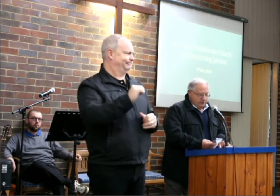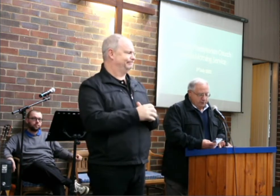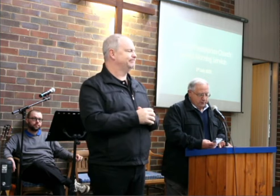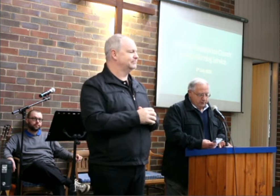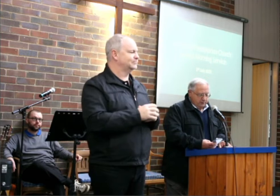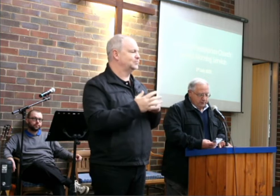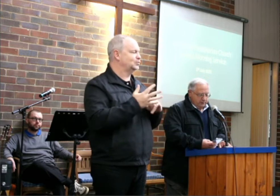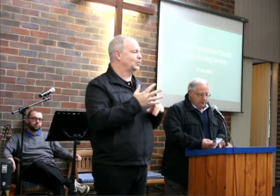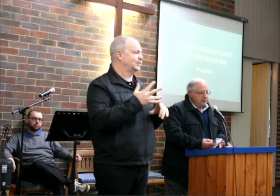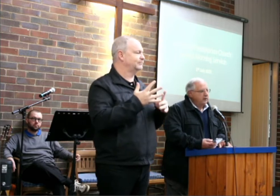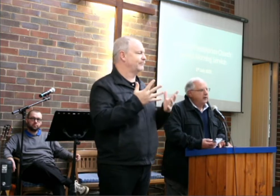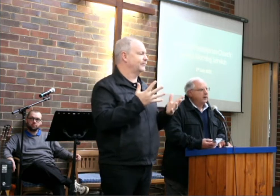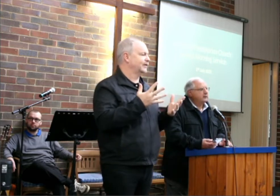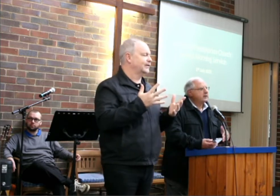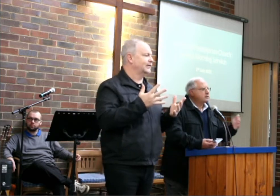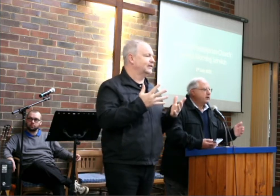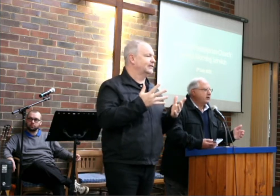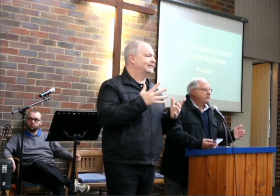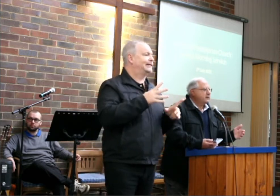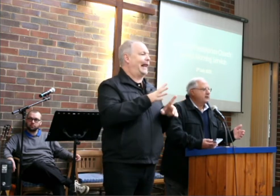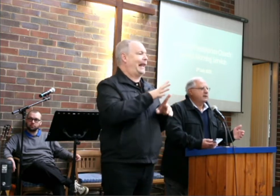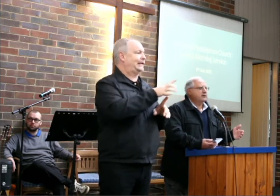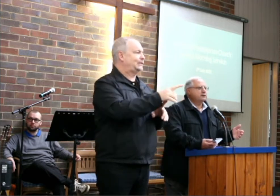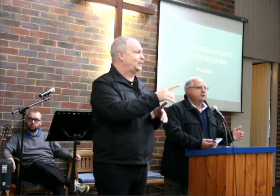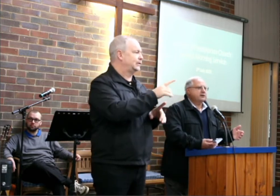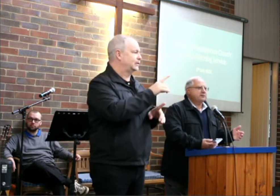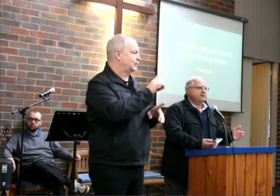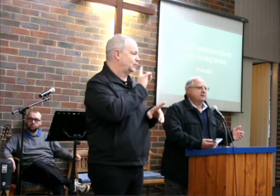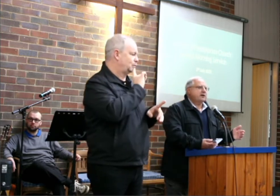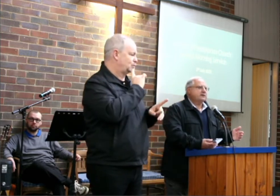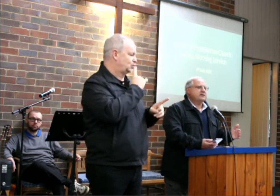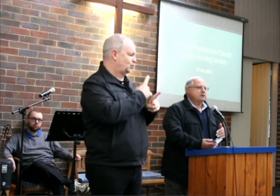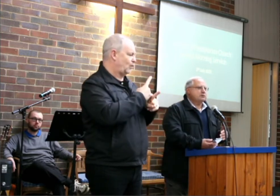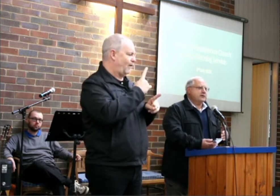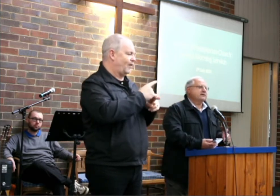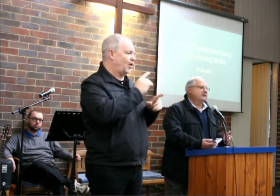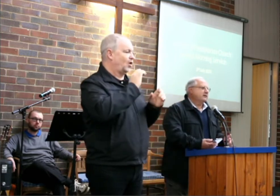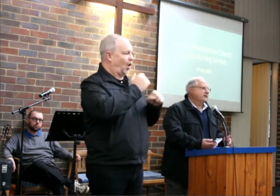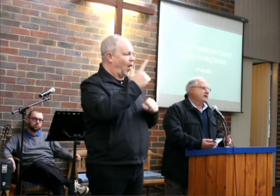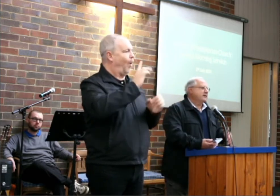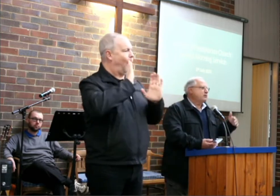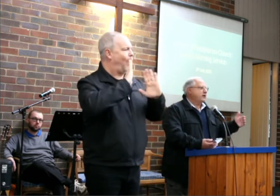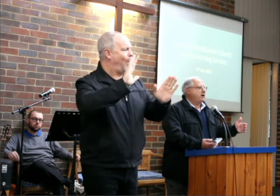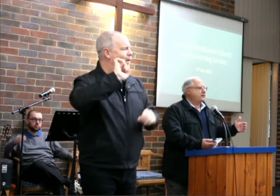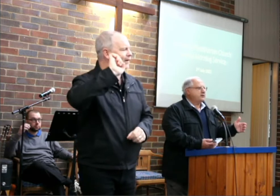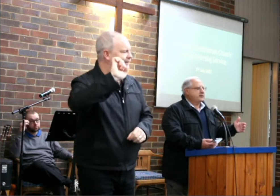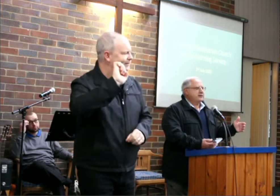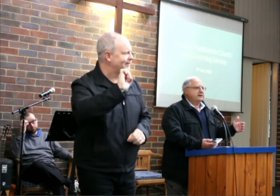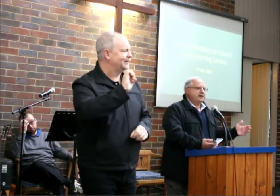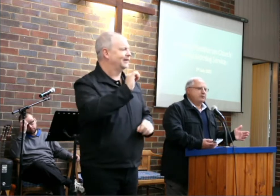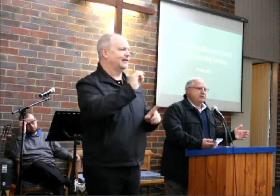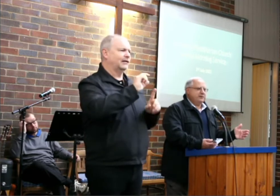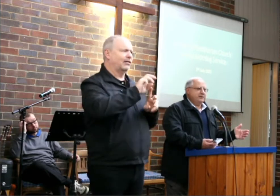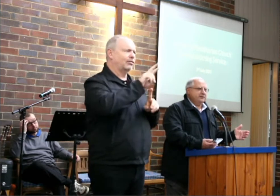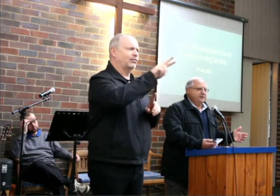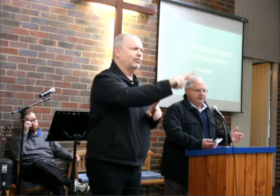So, and next week I'll be talking about God is holy. And the week after, I think